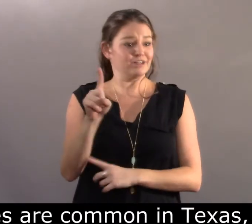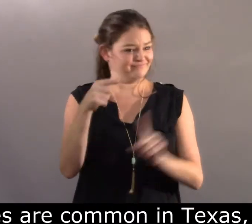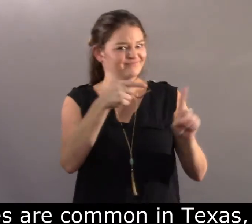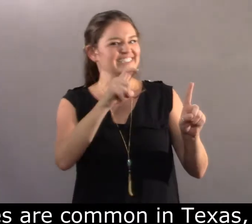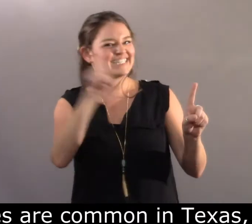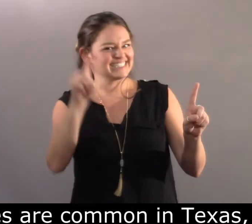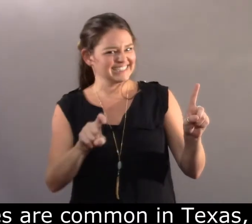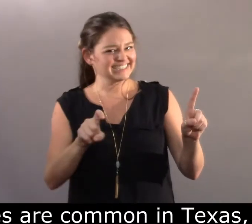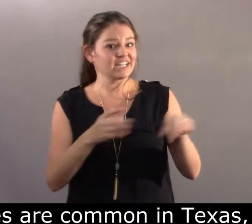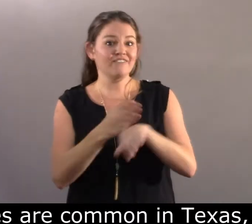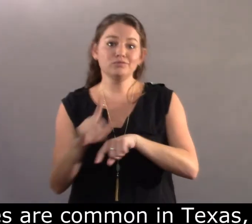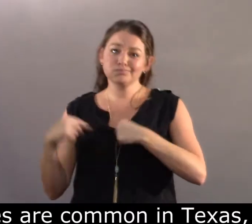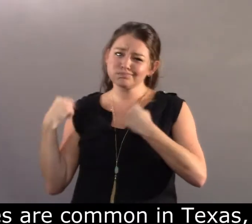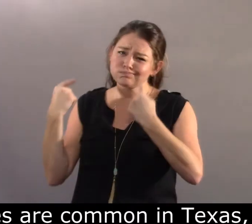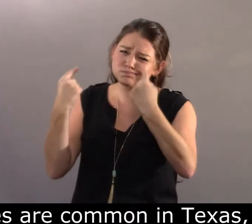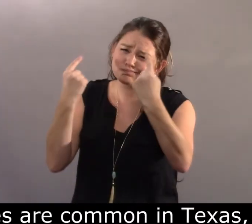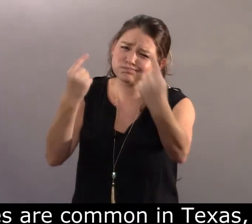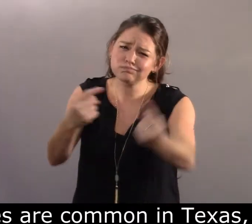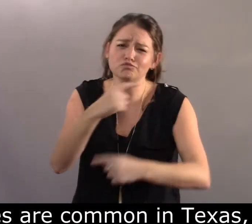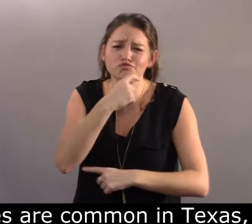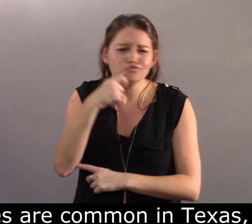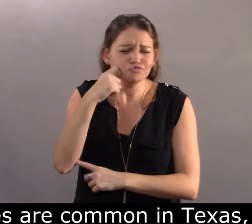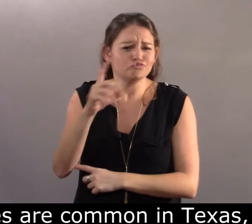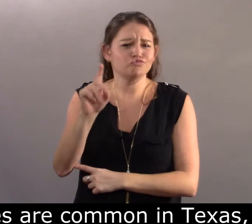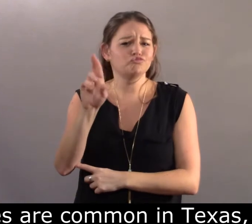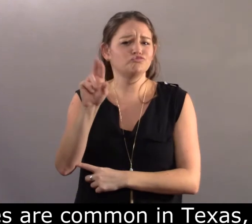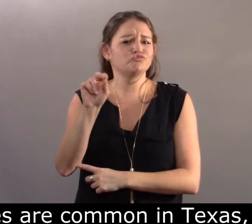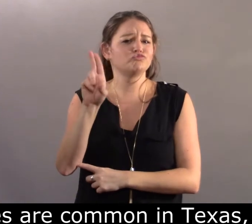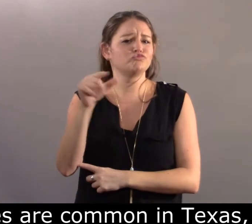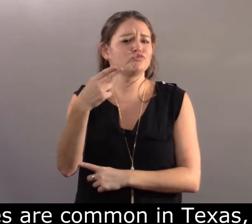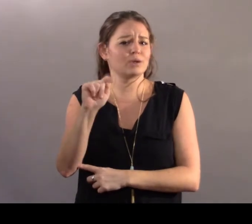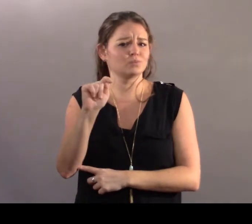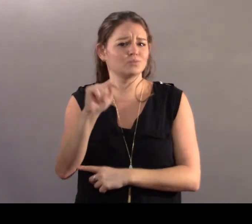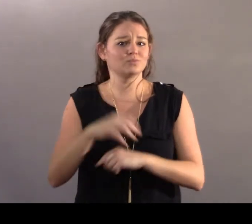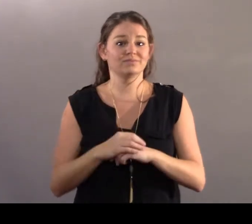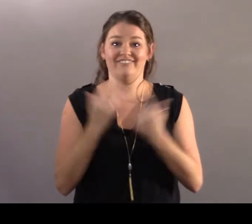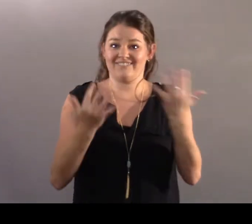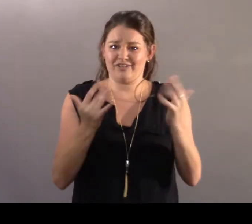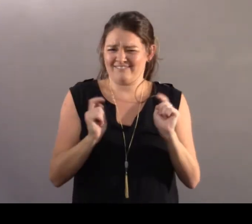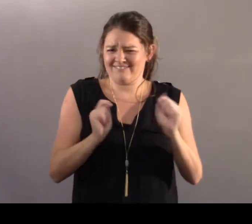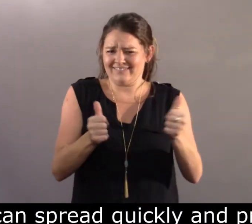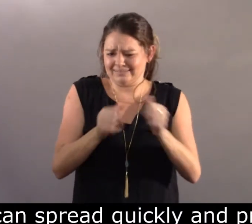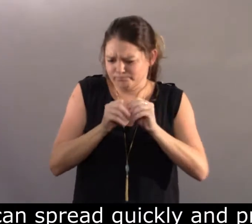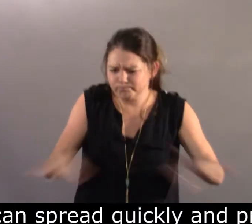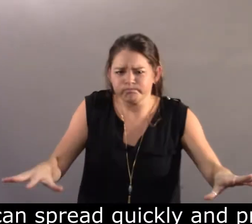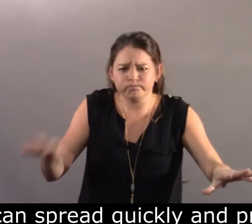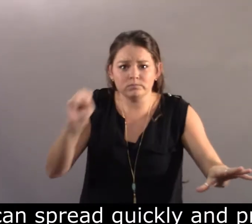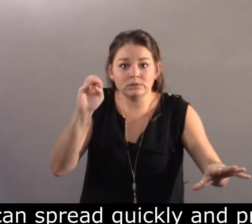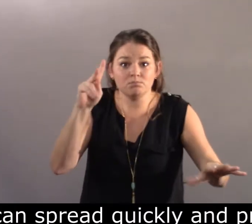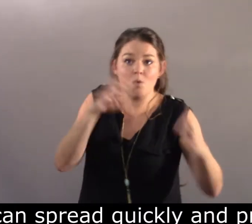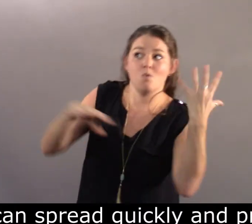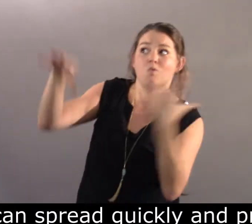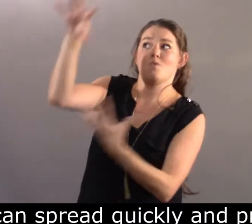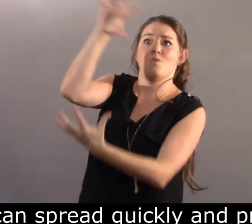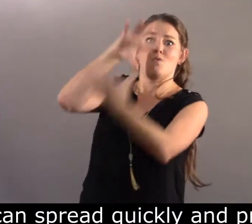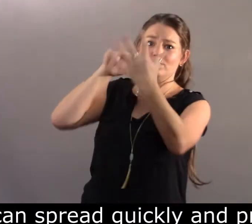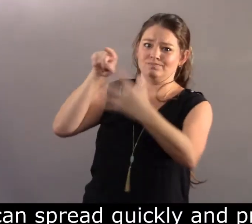Wildfires are common in Texas, especially after long periods of drought. They can spread quickly and produce dangerous